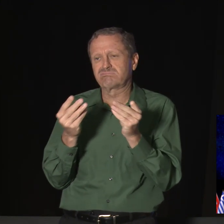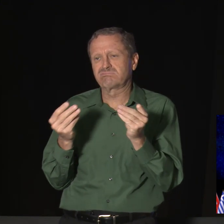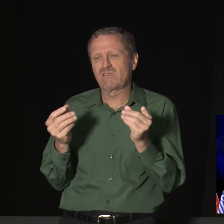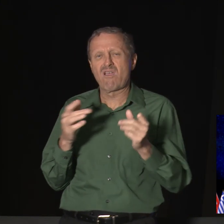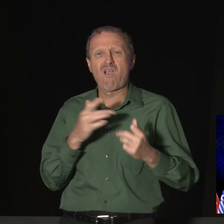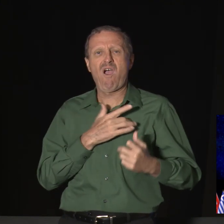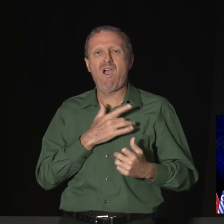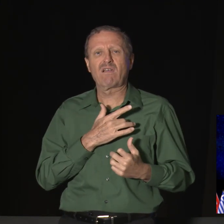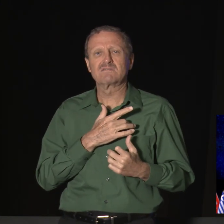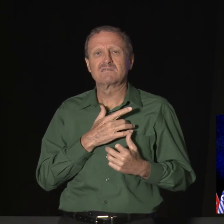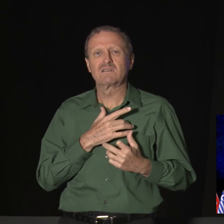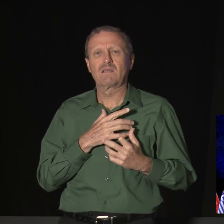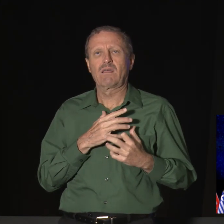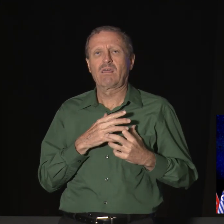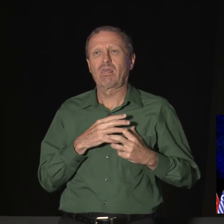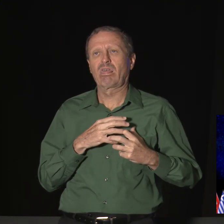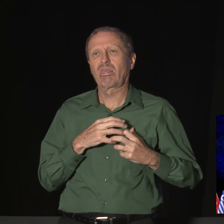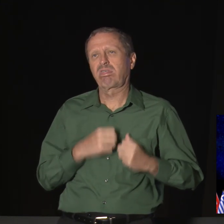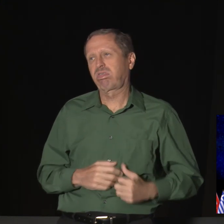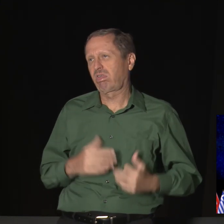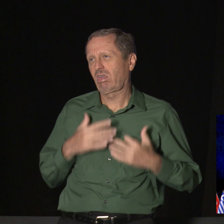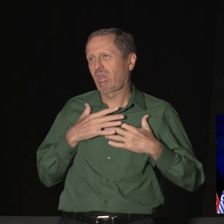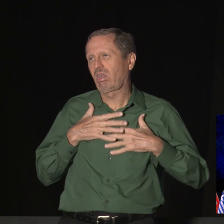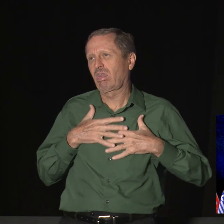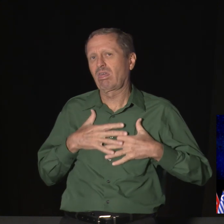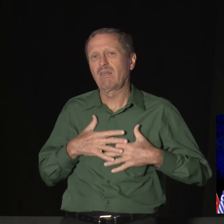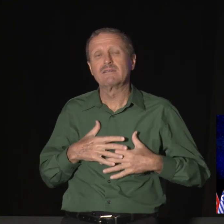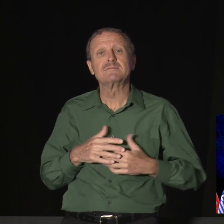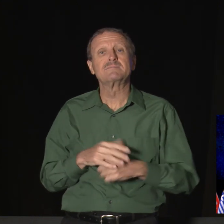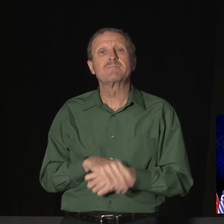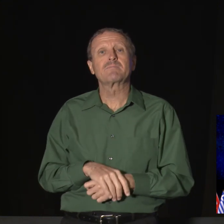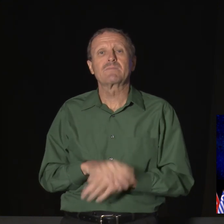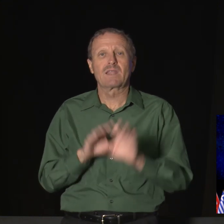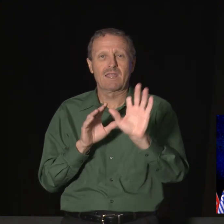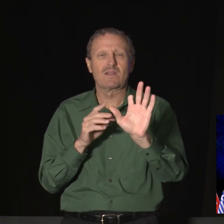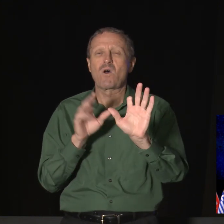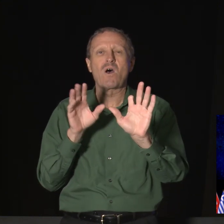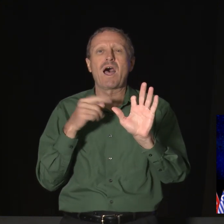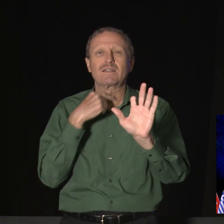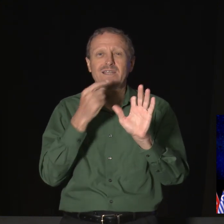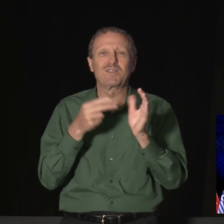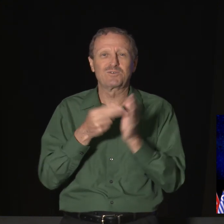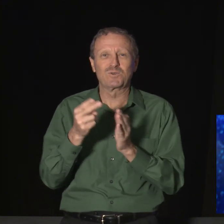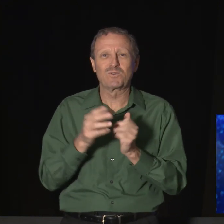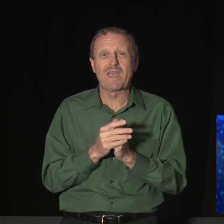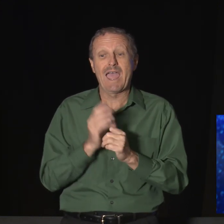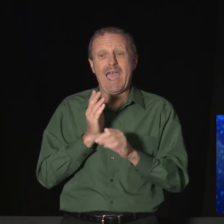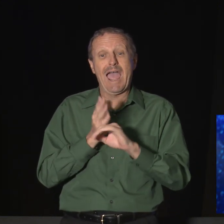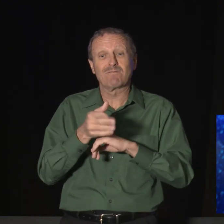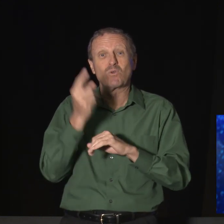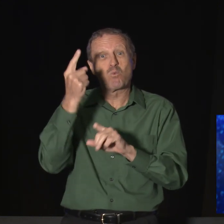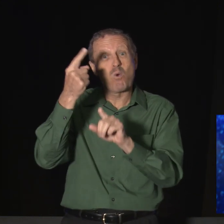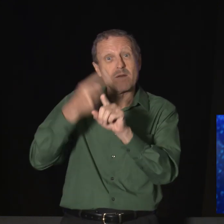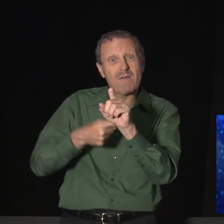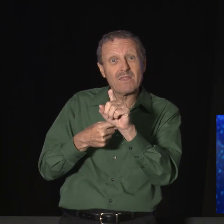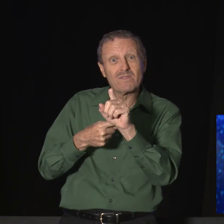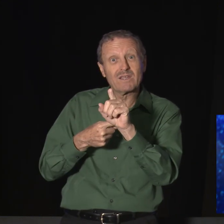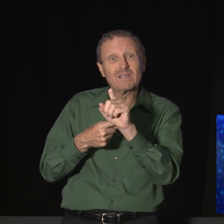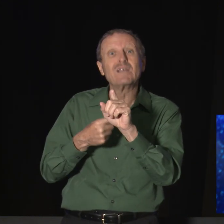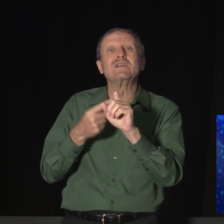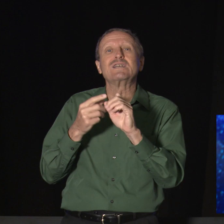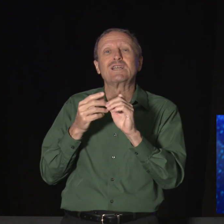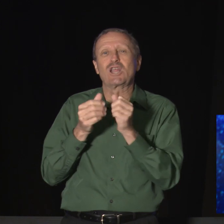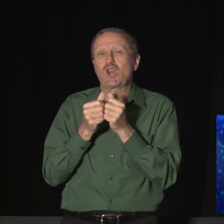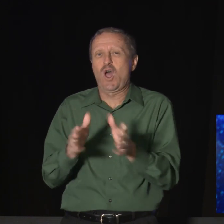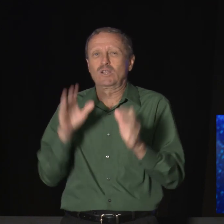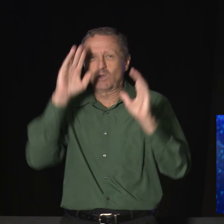just collapse within her. No. Let me tell you the truth. After 1 month, she began to lose